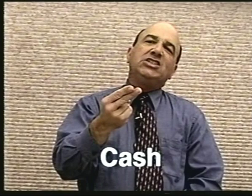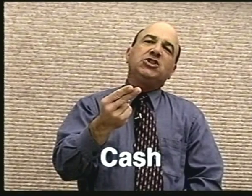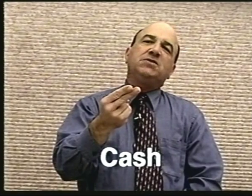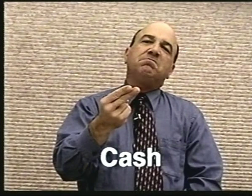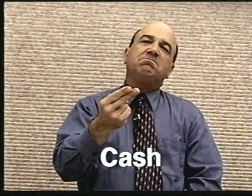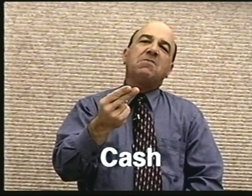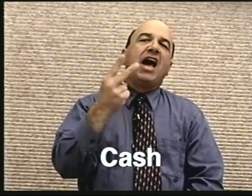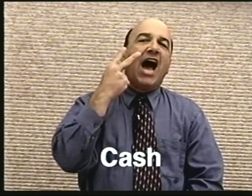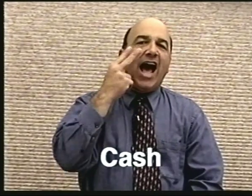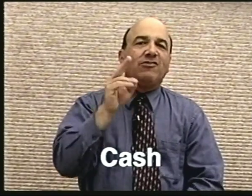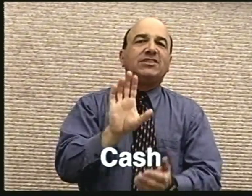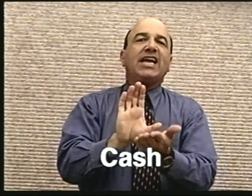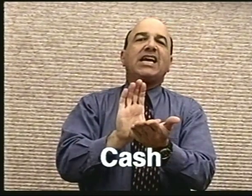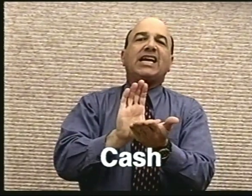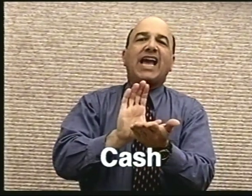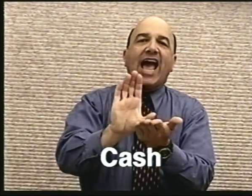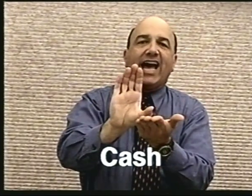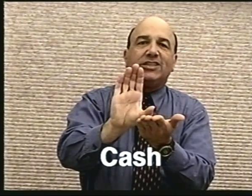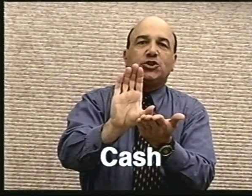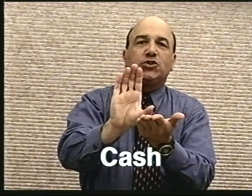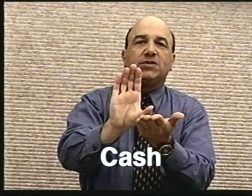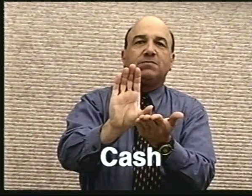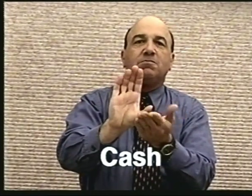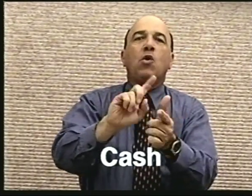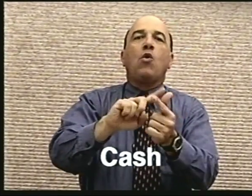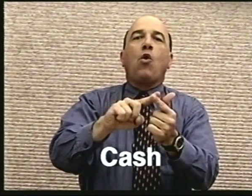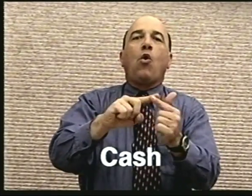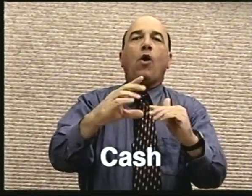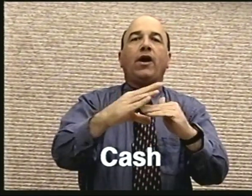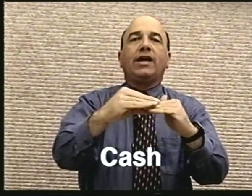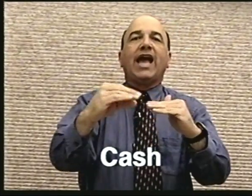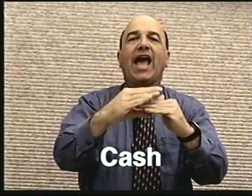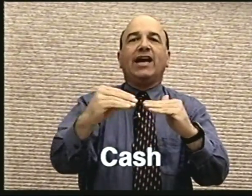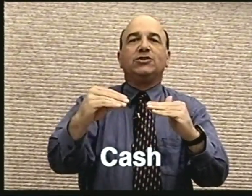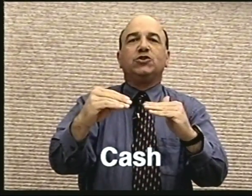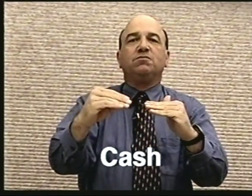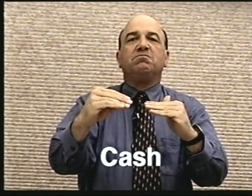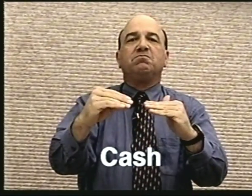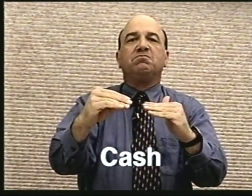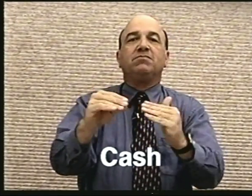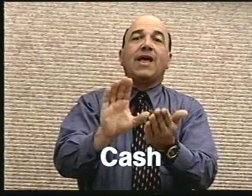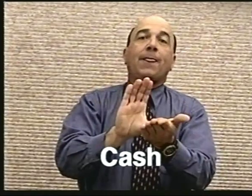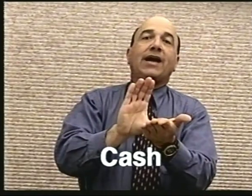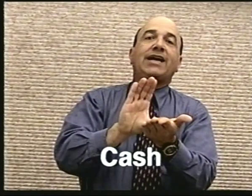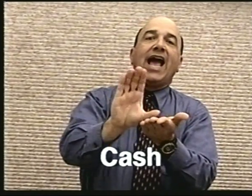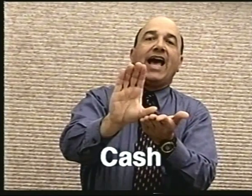Cash, I'm saying cash or cash.